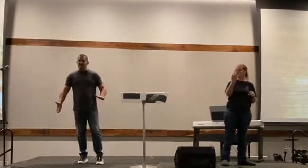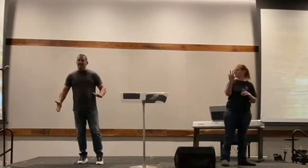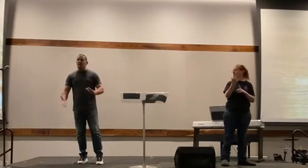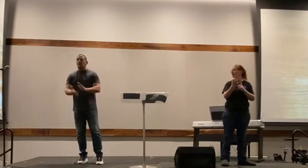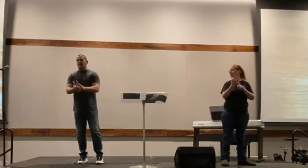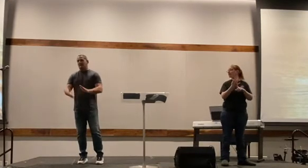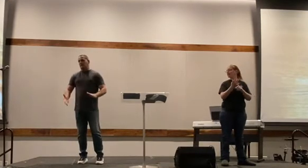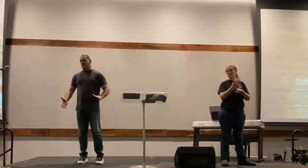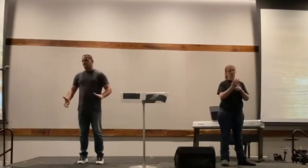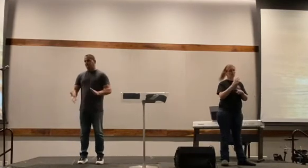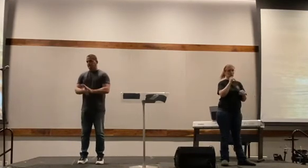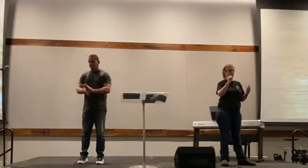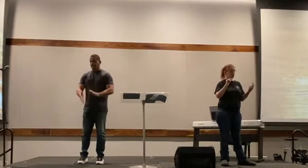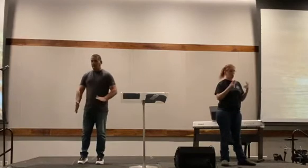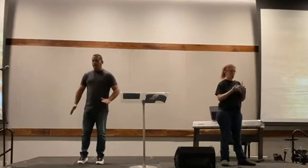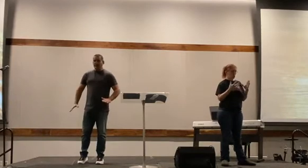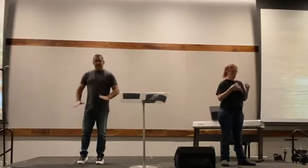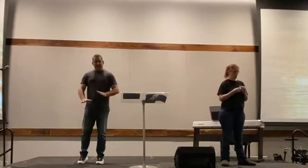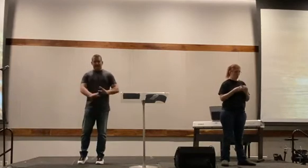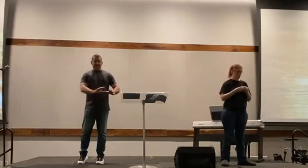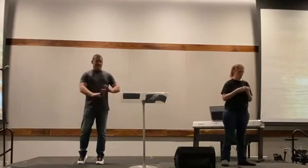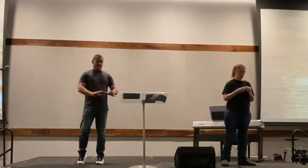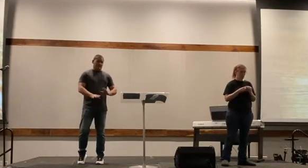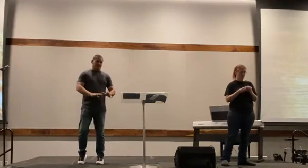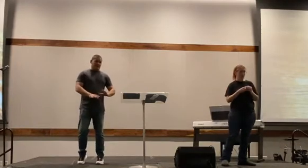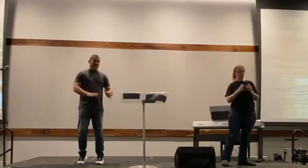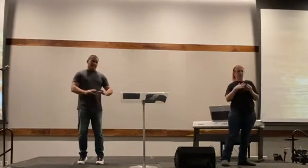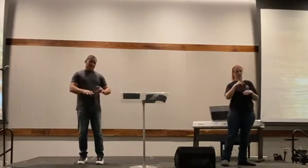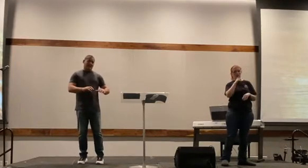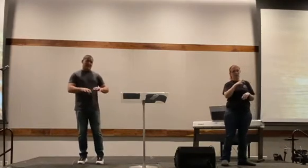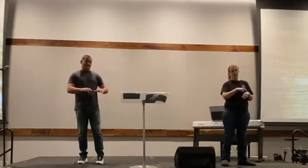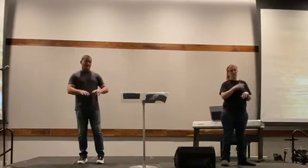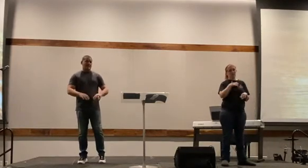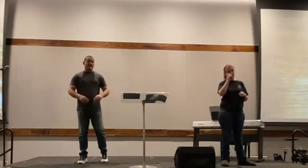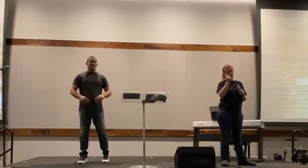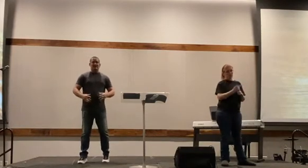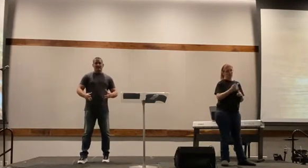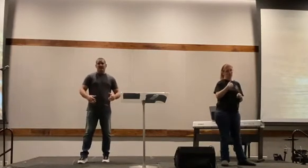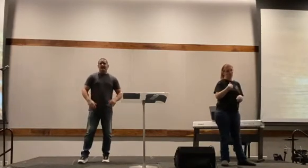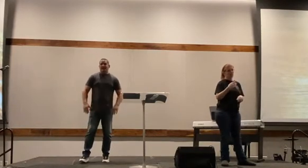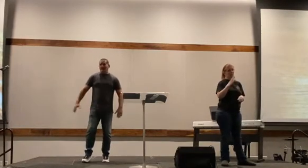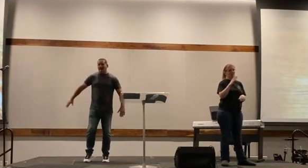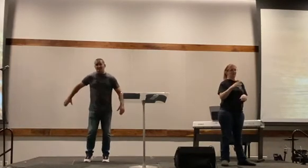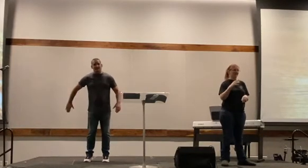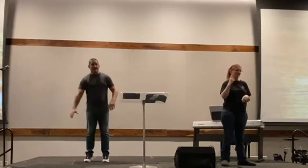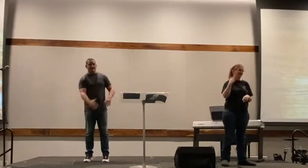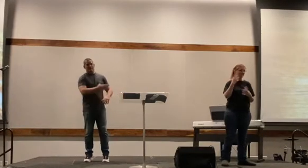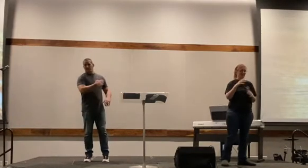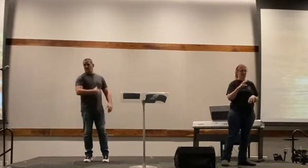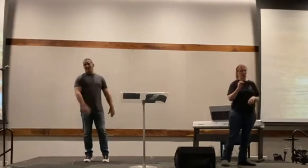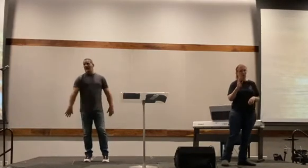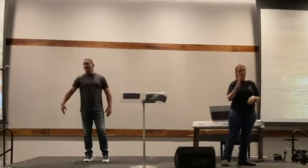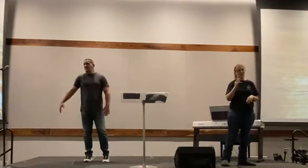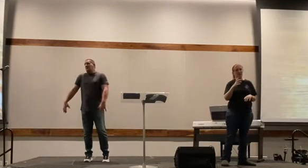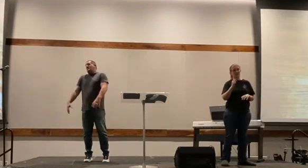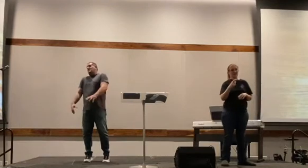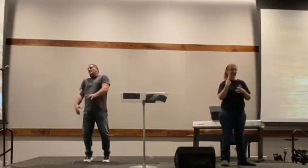hand didn't hurt anymore. And at lunchtime, my brother and I were kind of being obnoxious. My mom would spank us and we